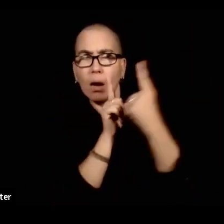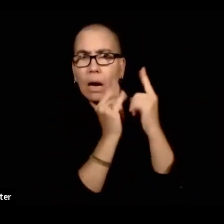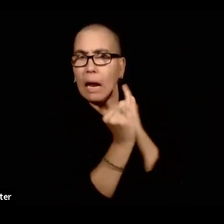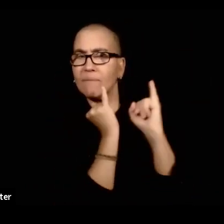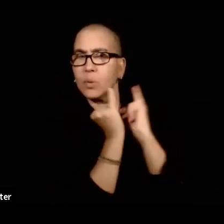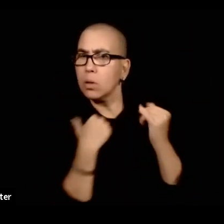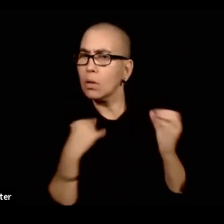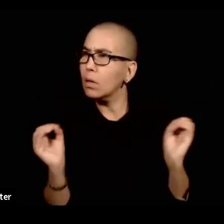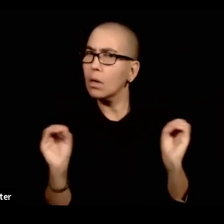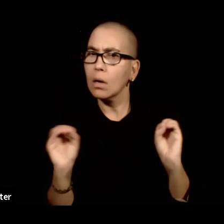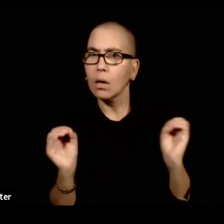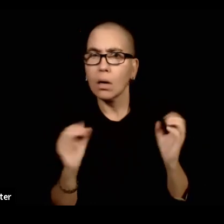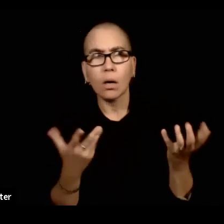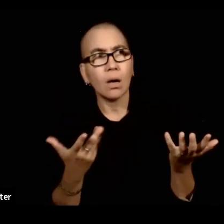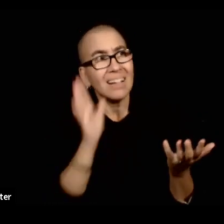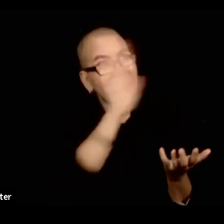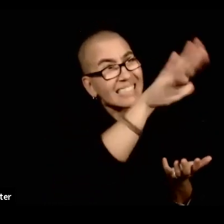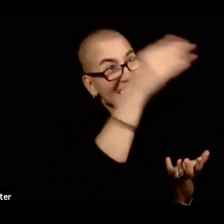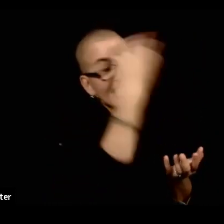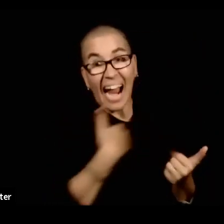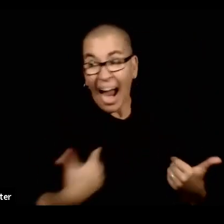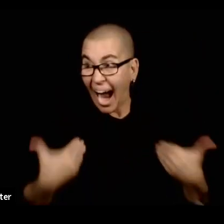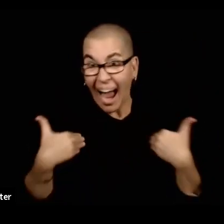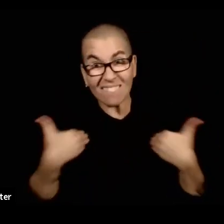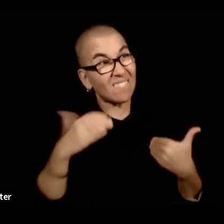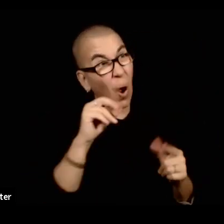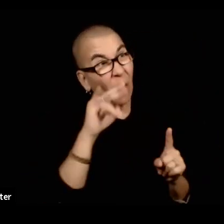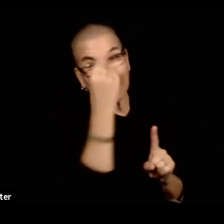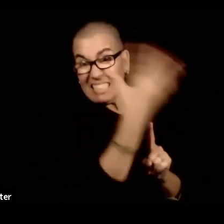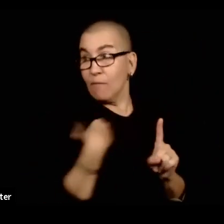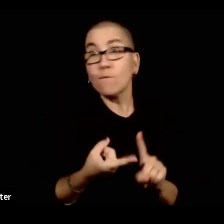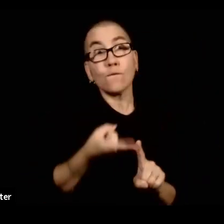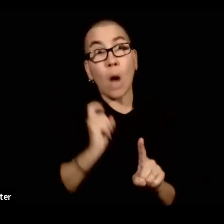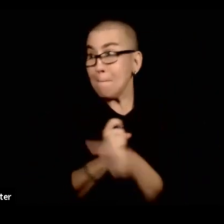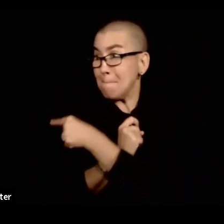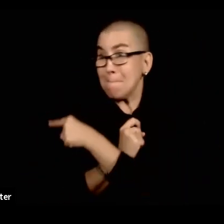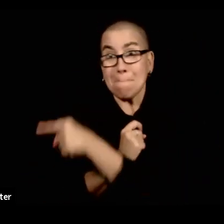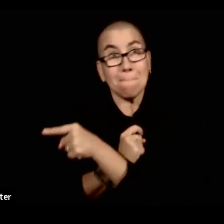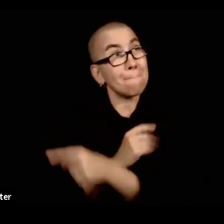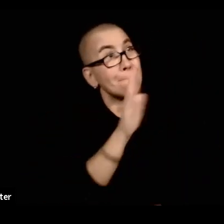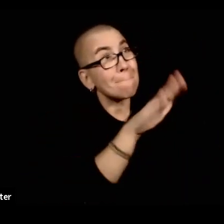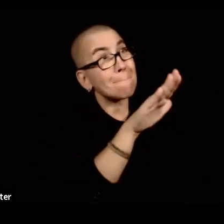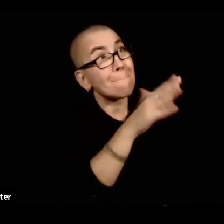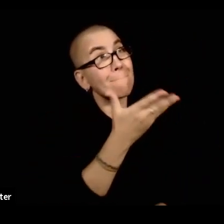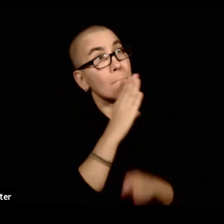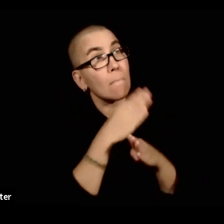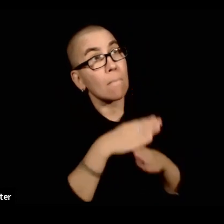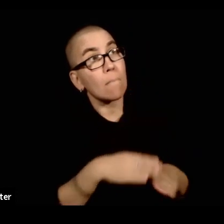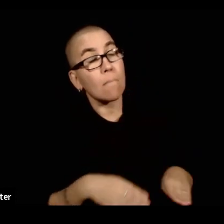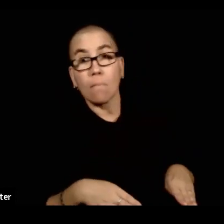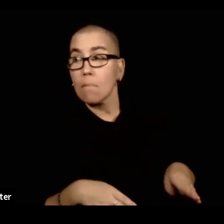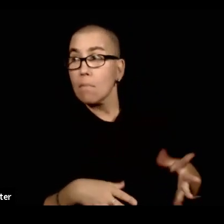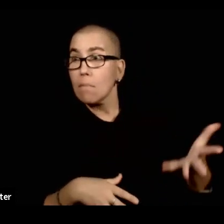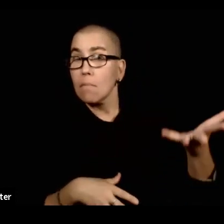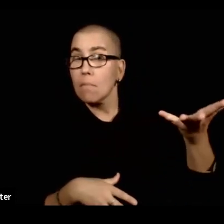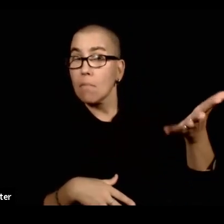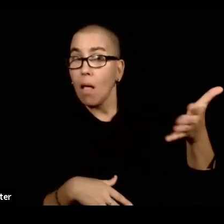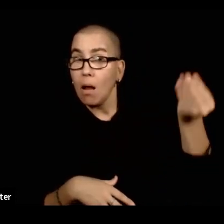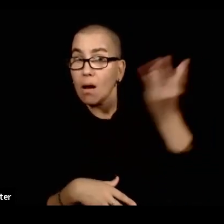contacts or told that it wasn't necessary. Well, I think that, you know, we are reaching out to